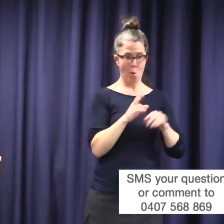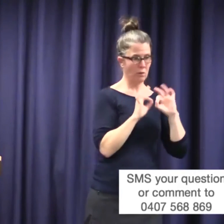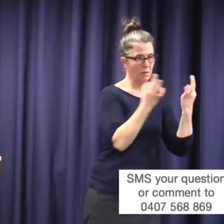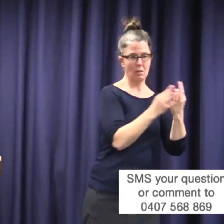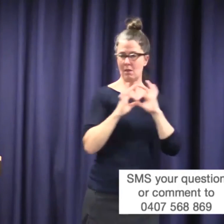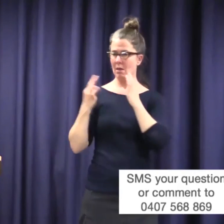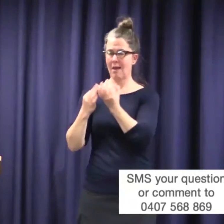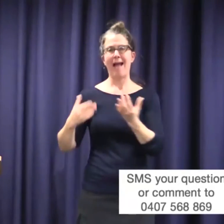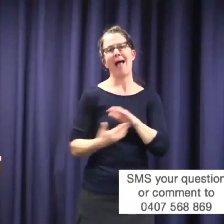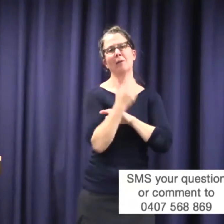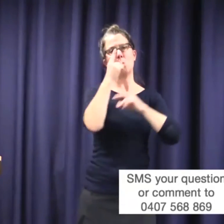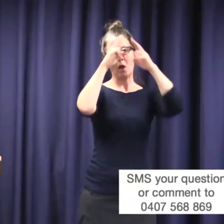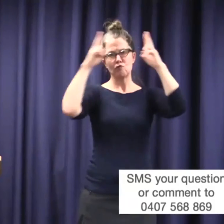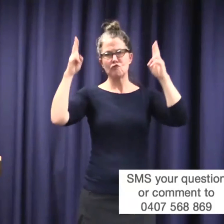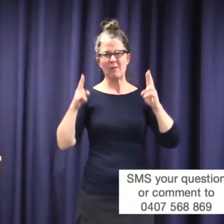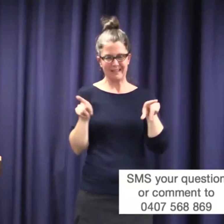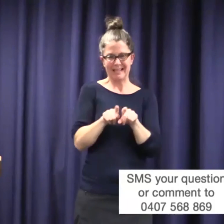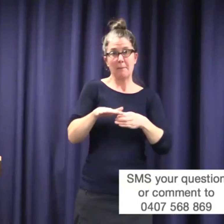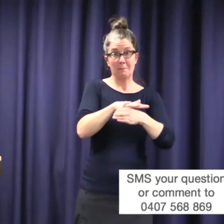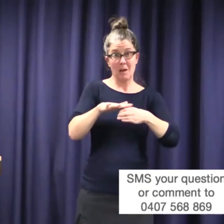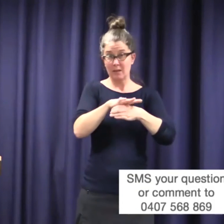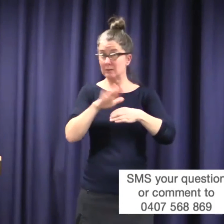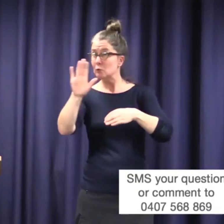Does that answer the question?